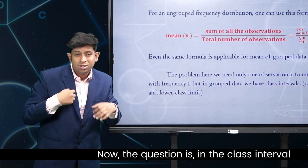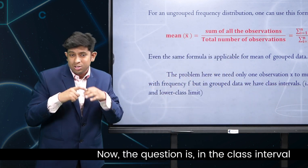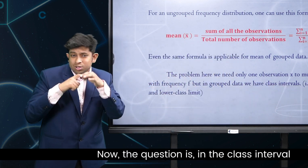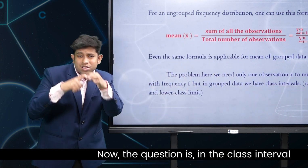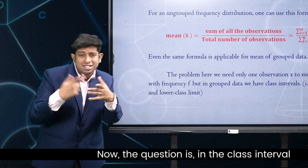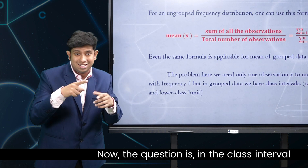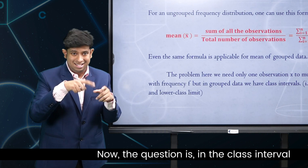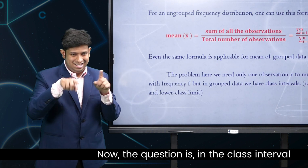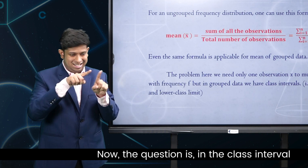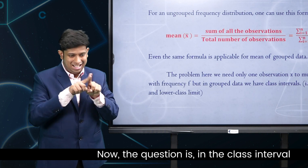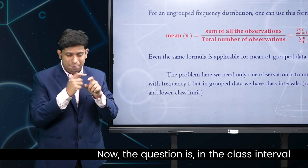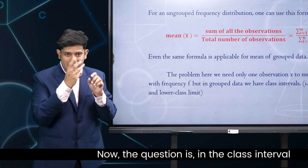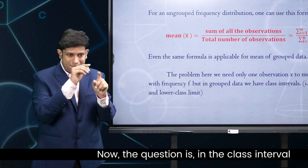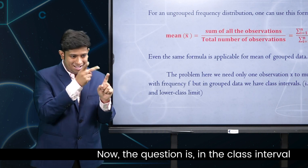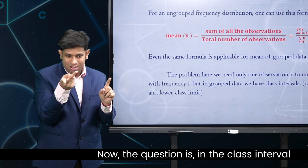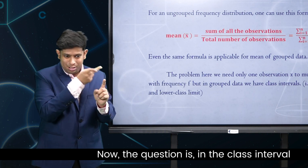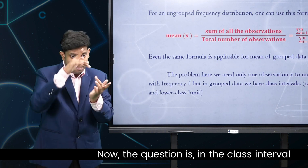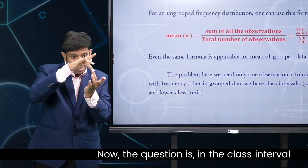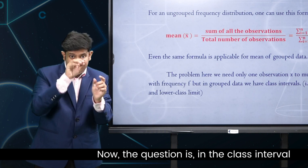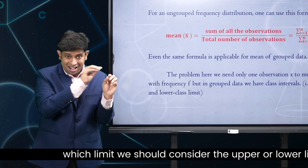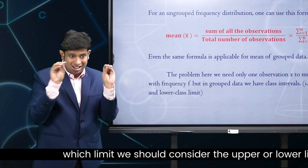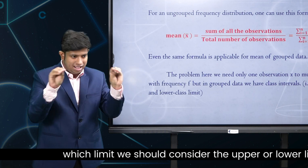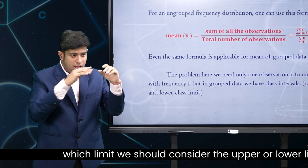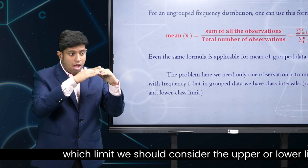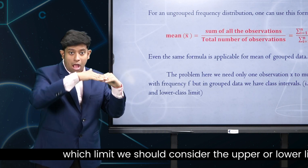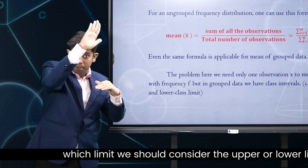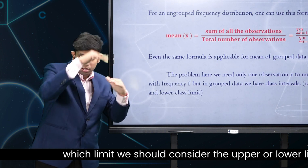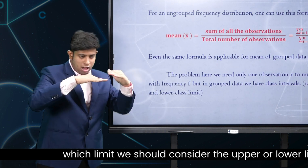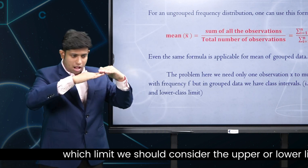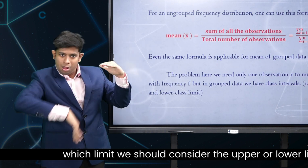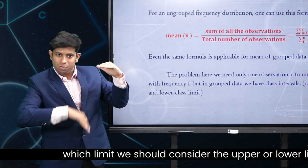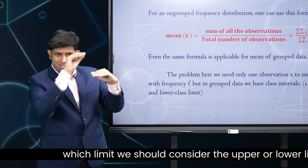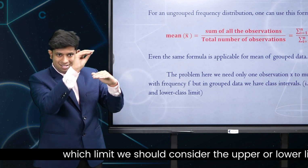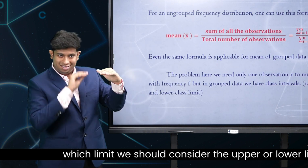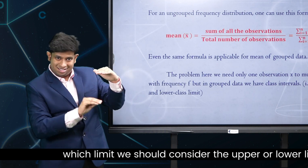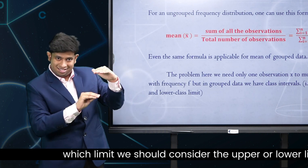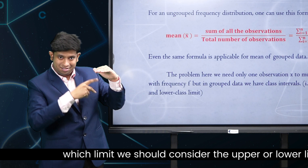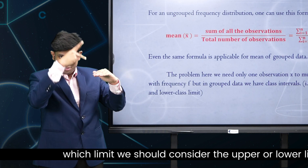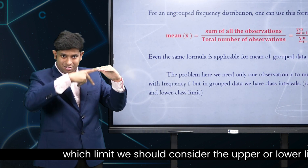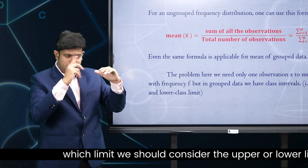Now the question is, in the class interval, which limit we should consider, the upper or lower